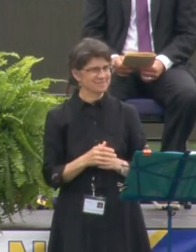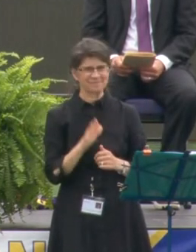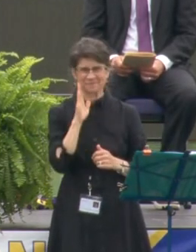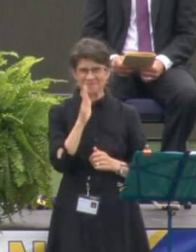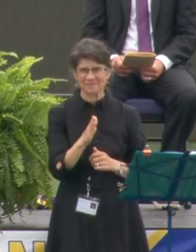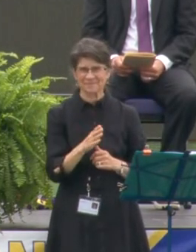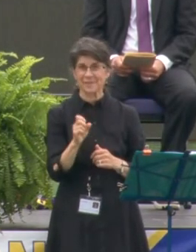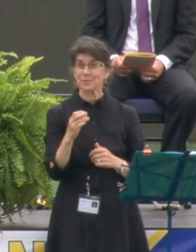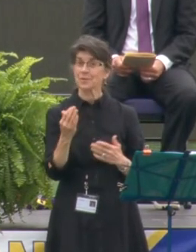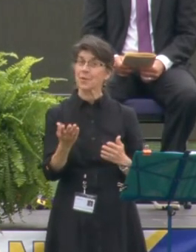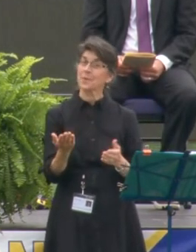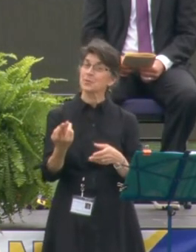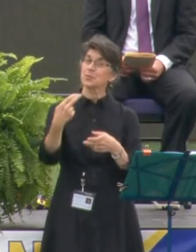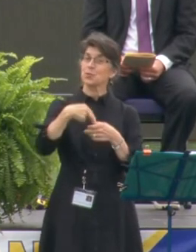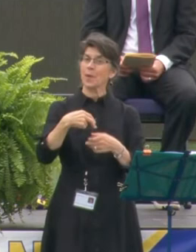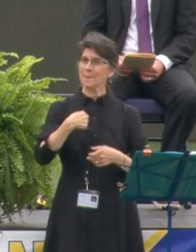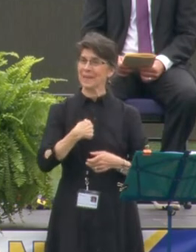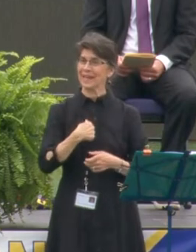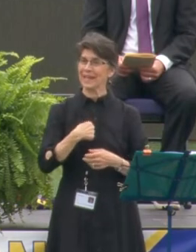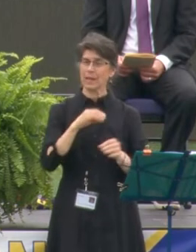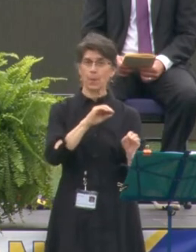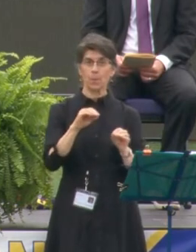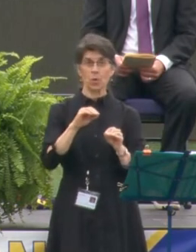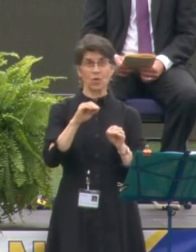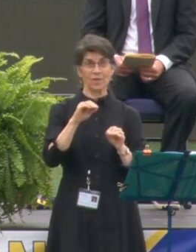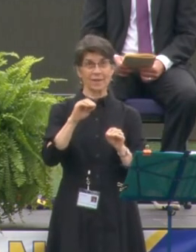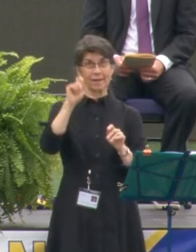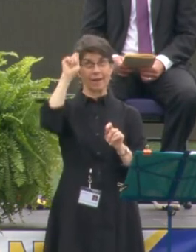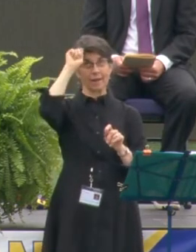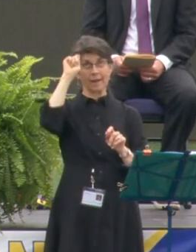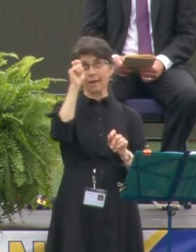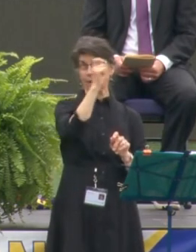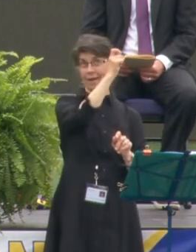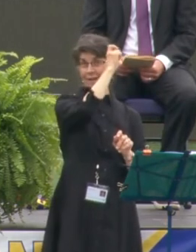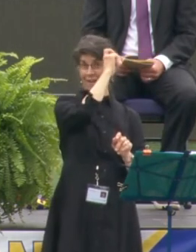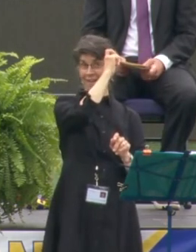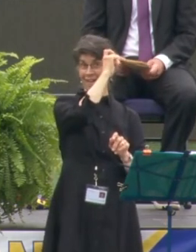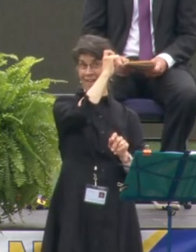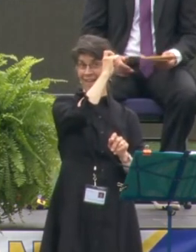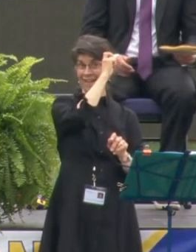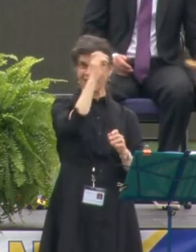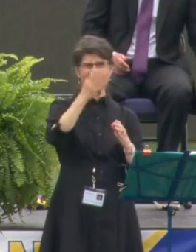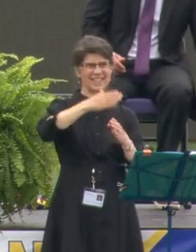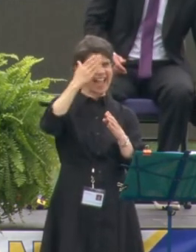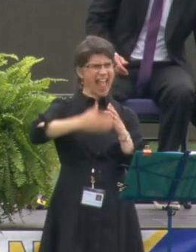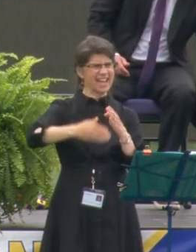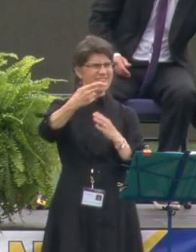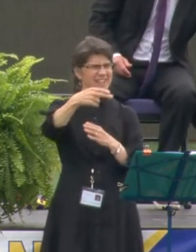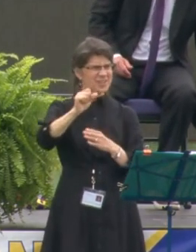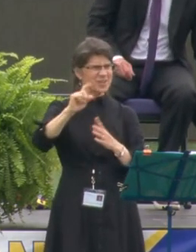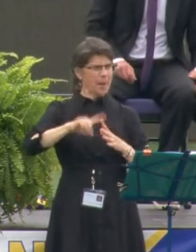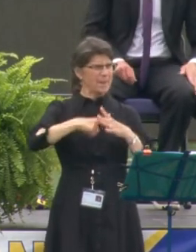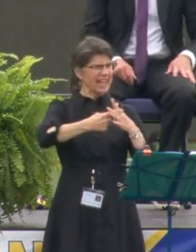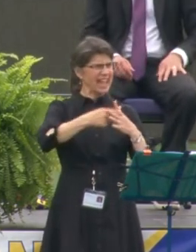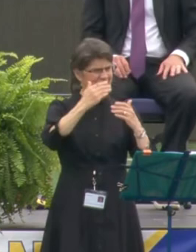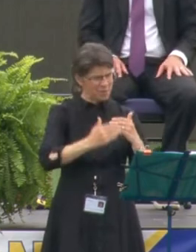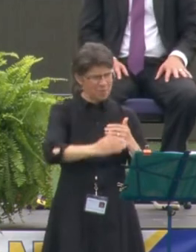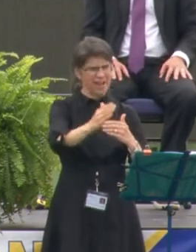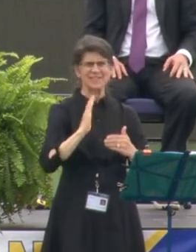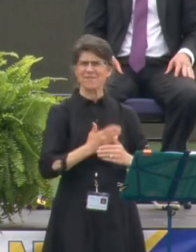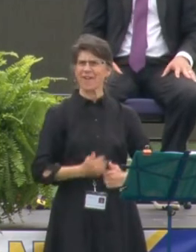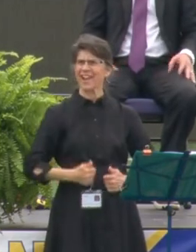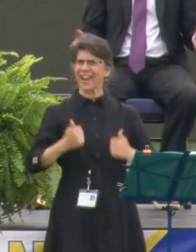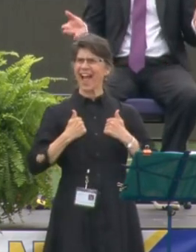So please join me in moving the tassel from the right side to the left. The end of high school and the beginning of the rest of our